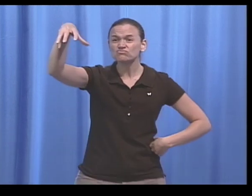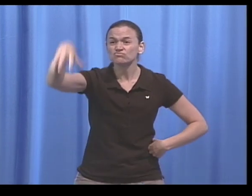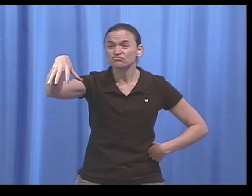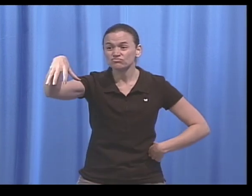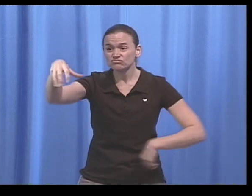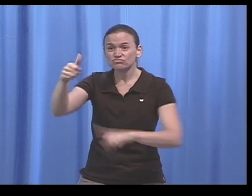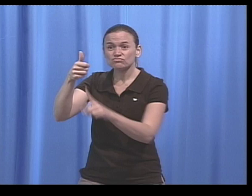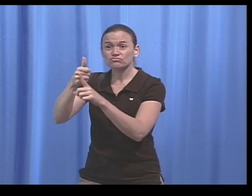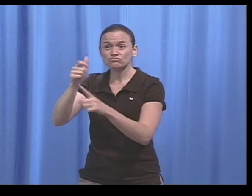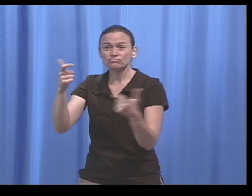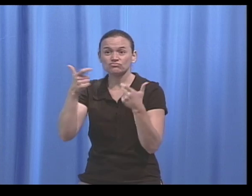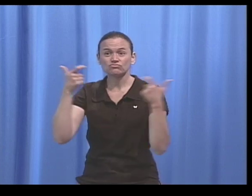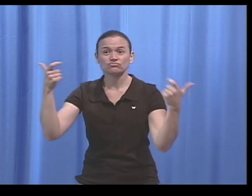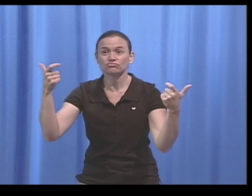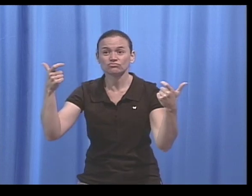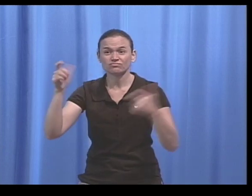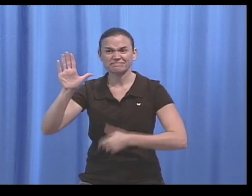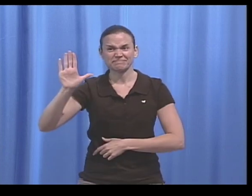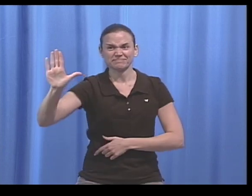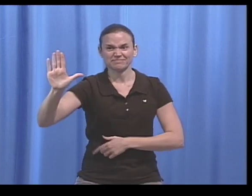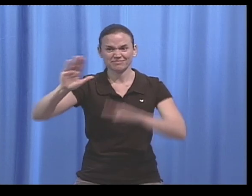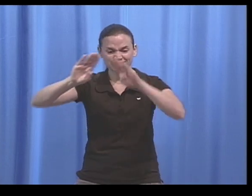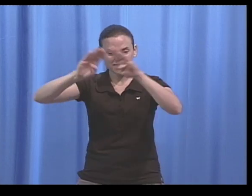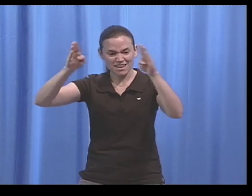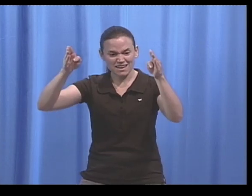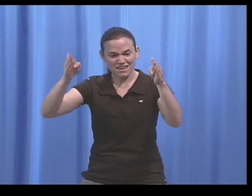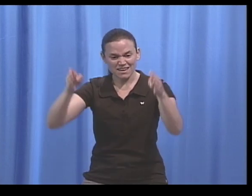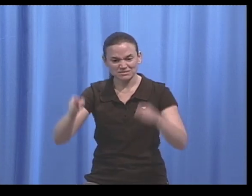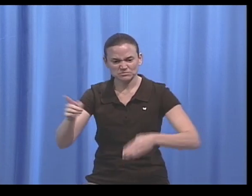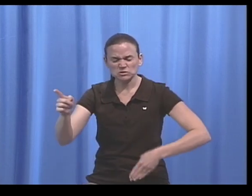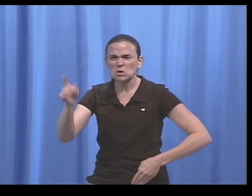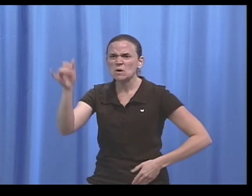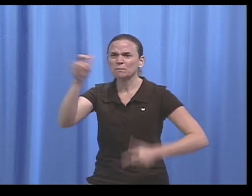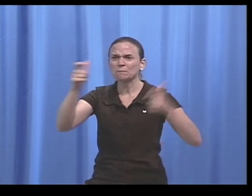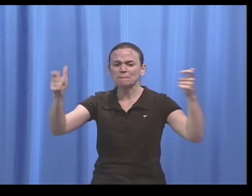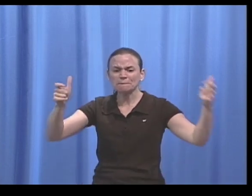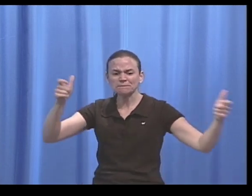The giant's house was so big, it was easy to find.